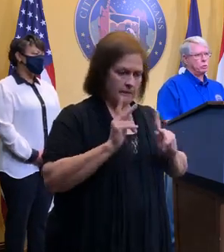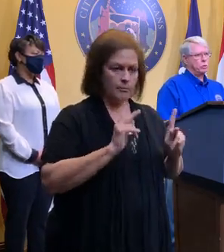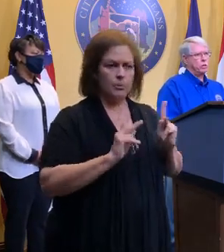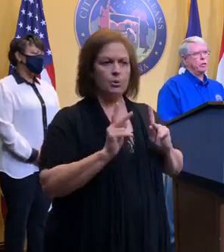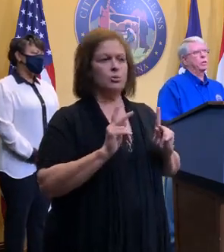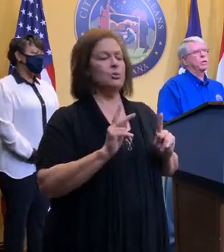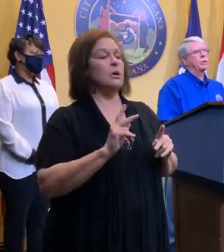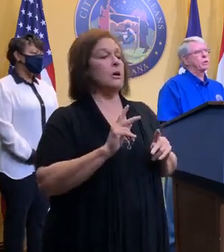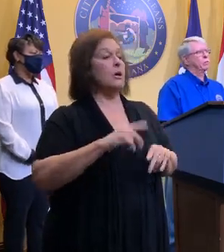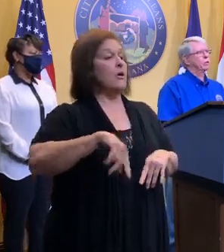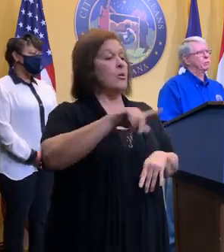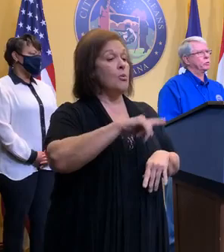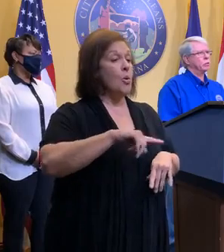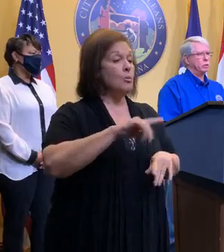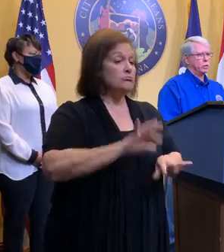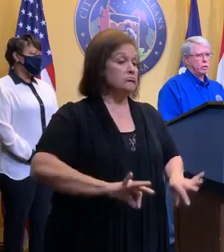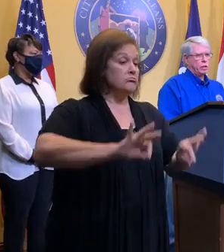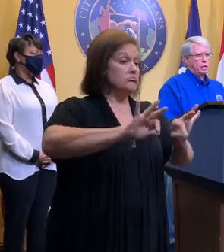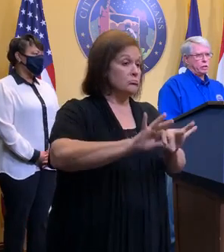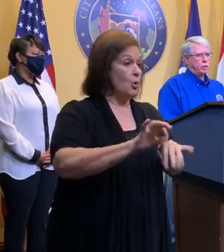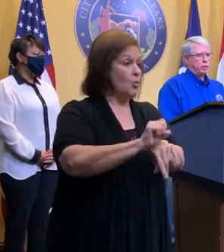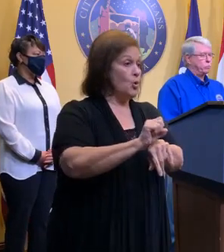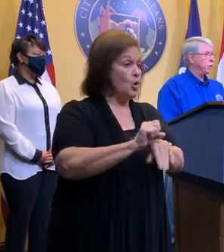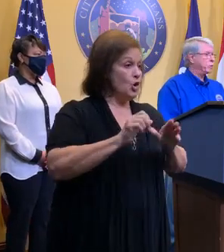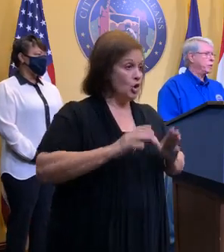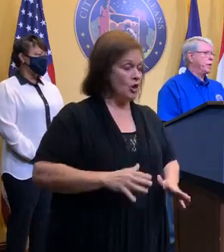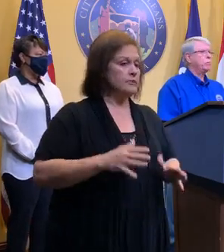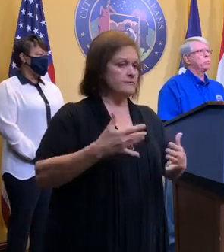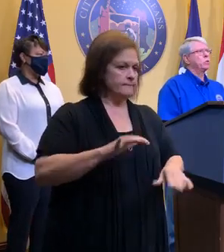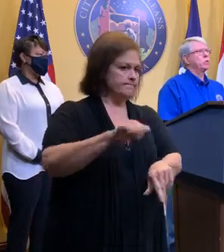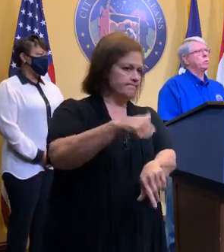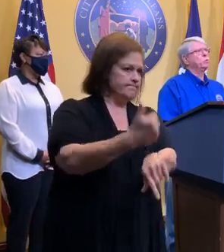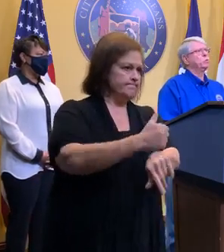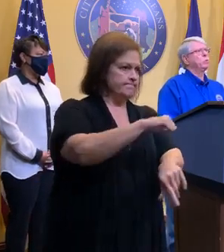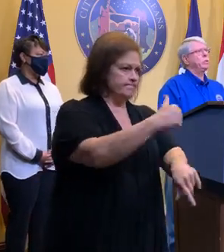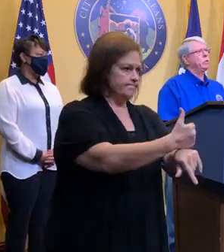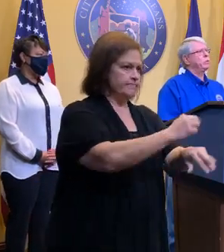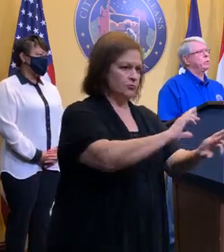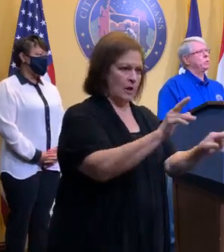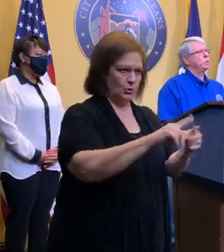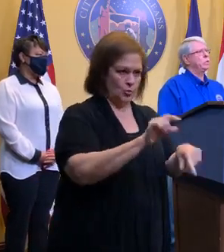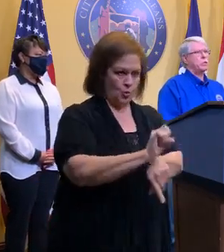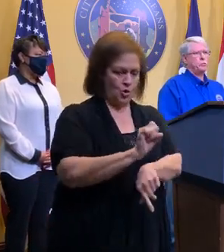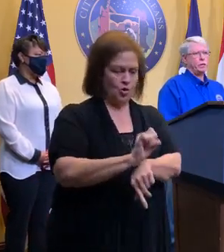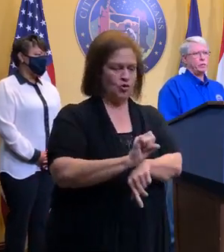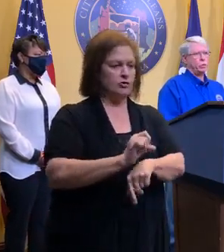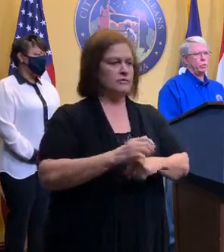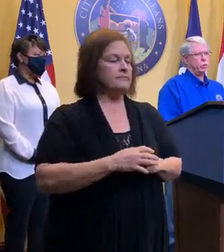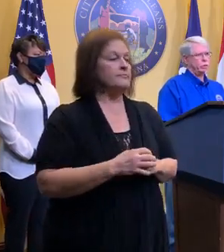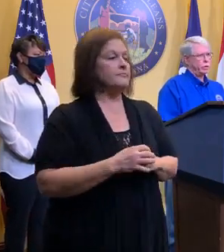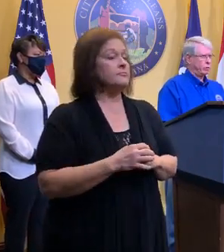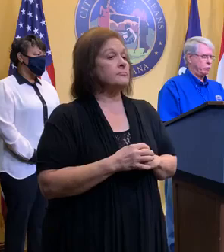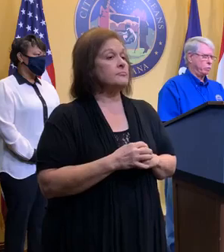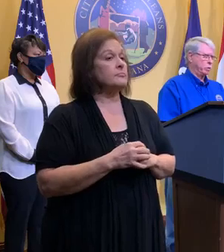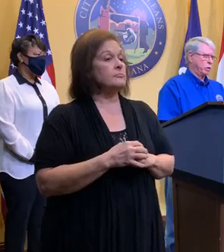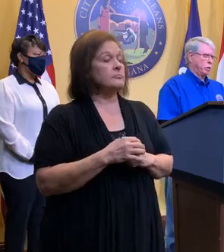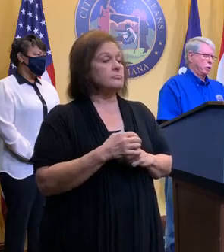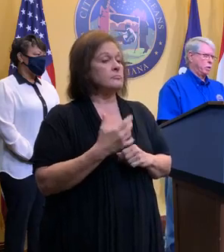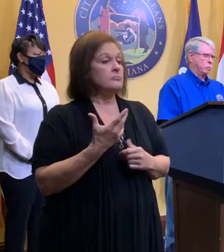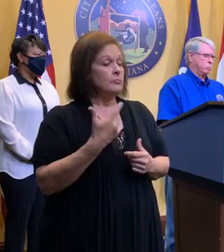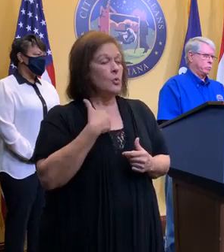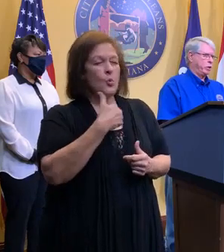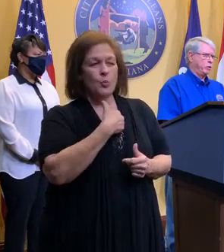put essential personnel at all of our facilities. At the present time, we don't expect that we're going to have